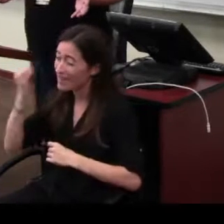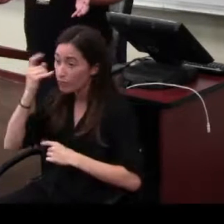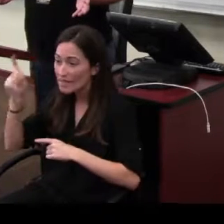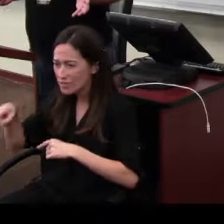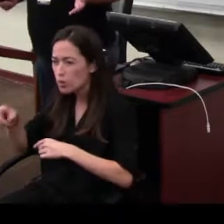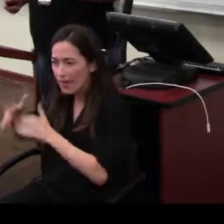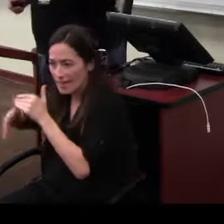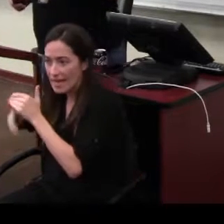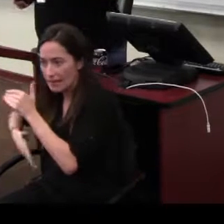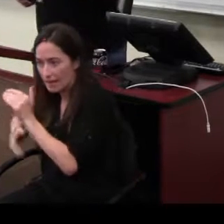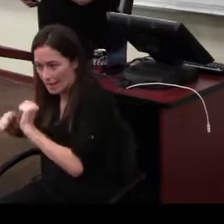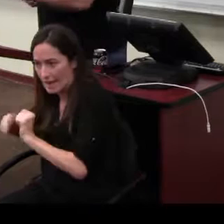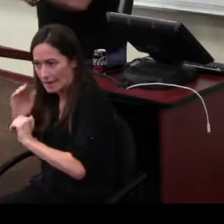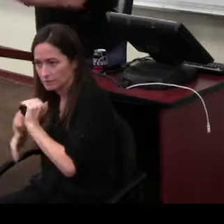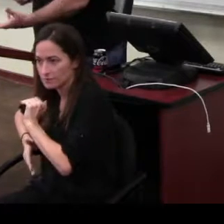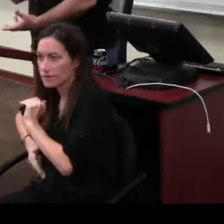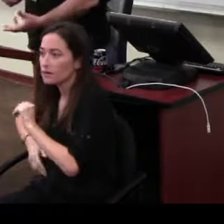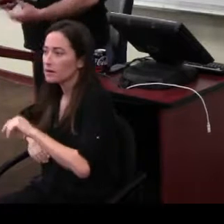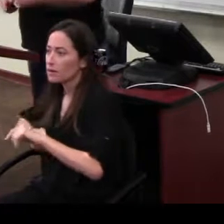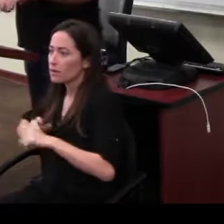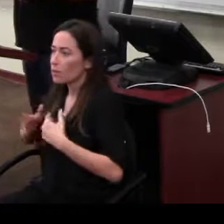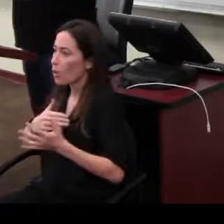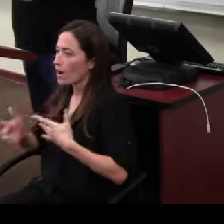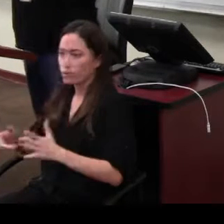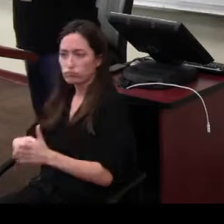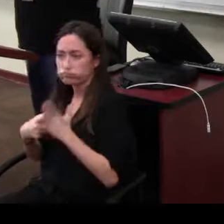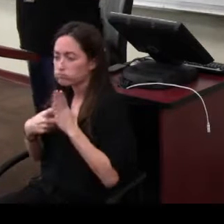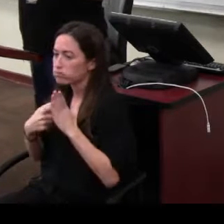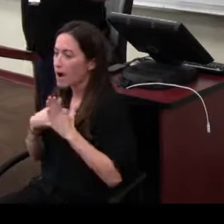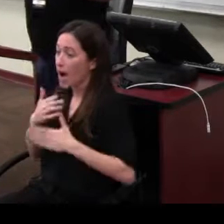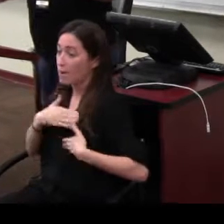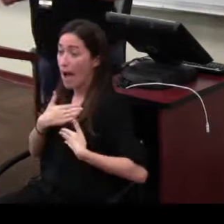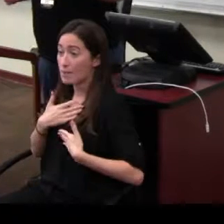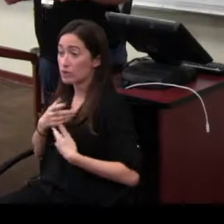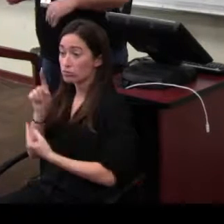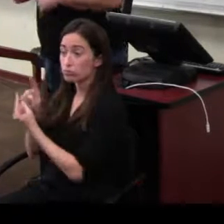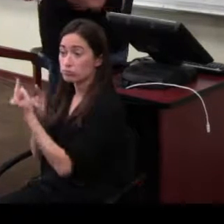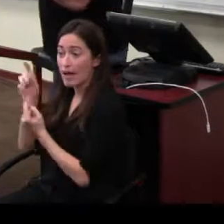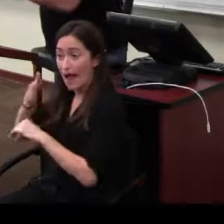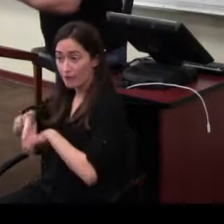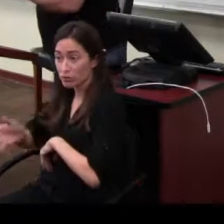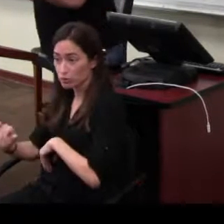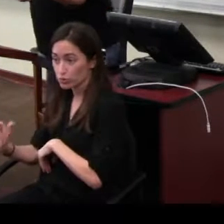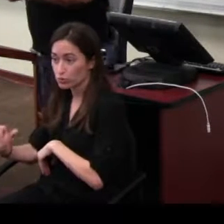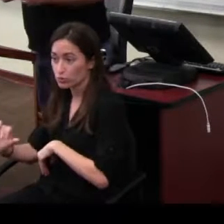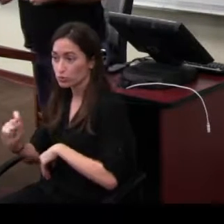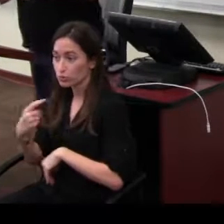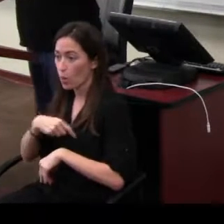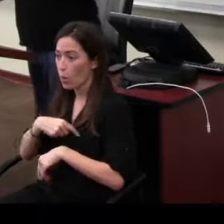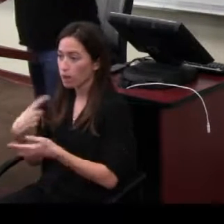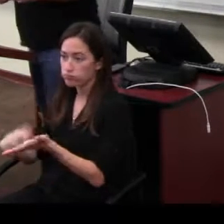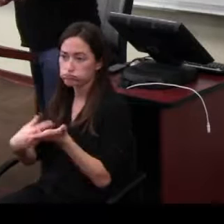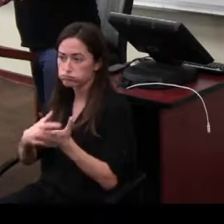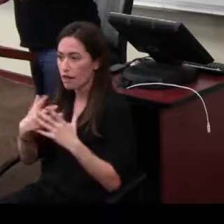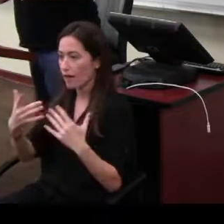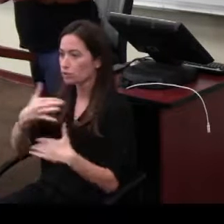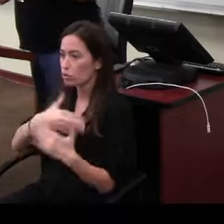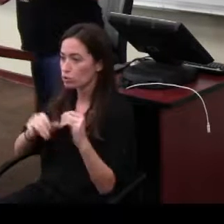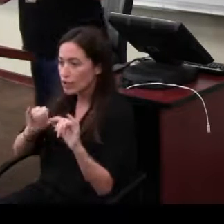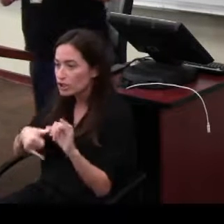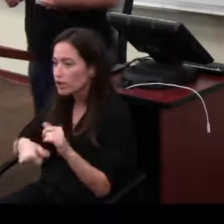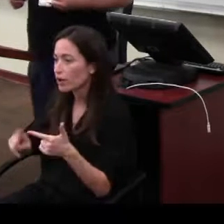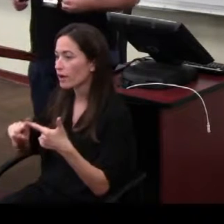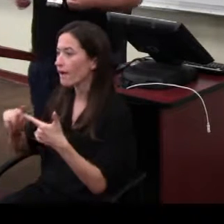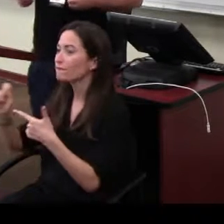need to towards the end. Whatever it takes. I'm also happy to talk to anyone afterwards, too. We're going to talk a lot about like social